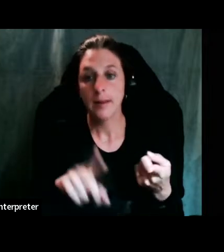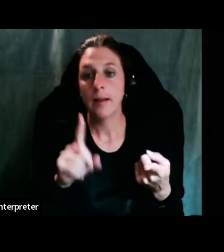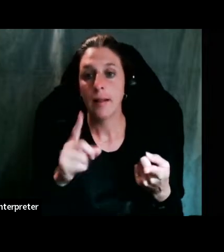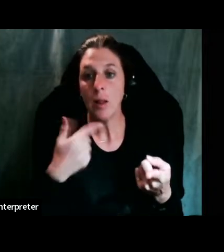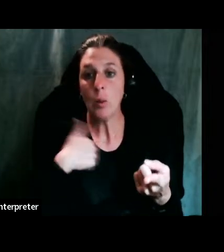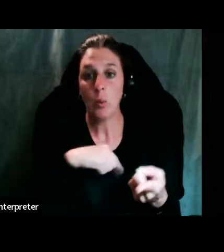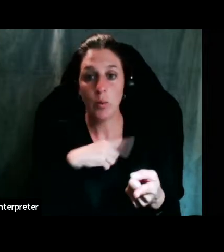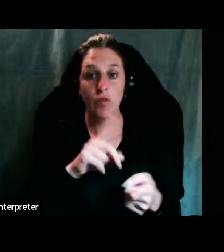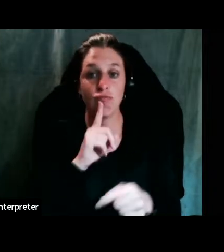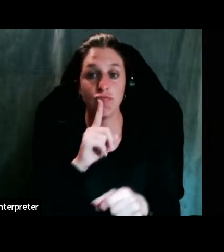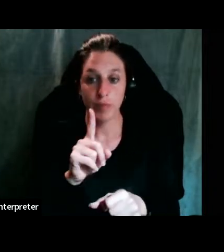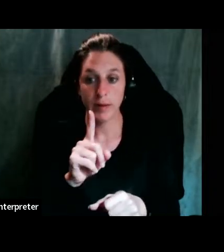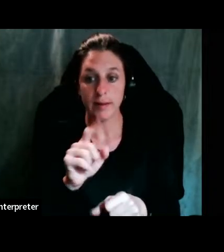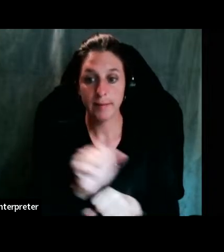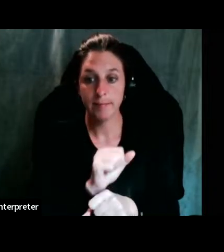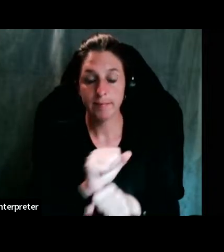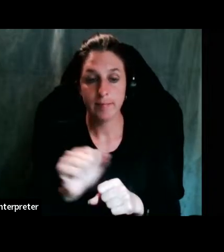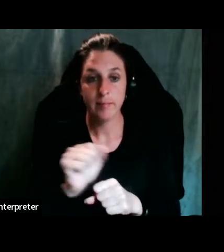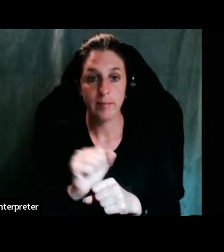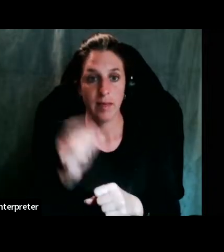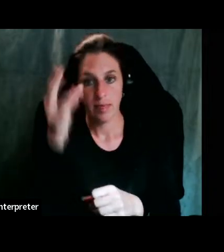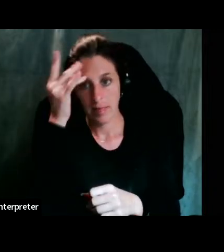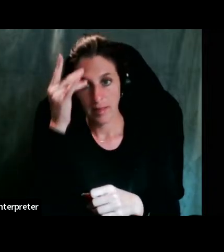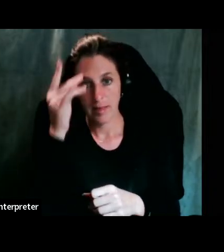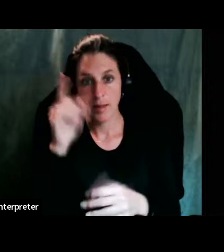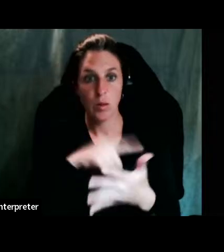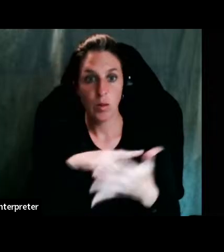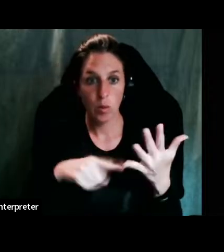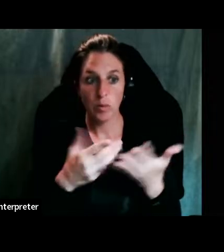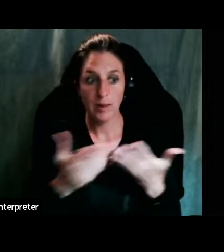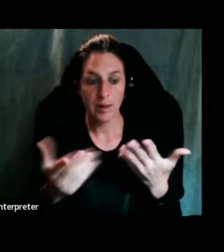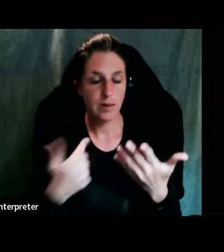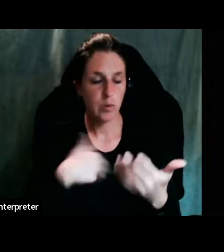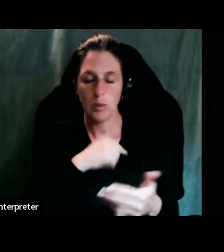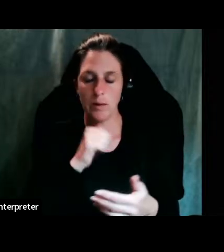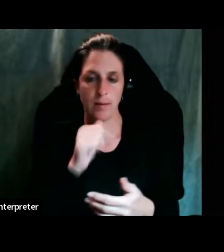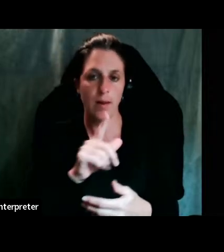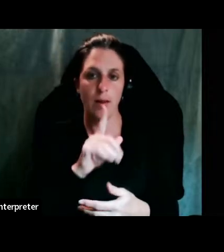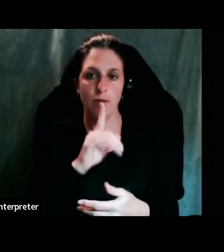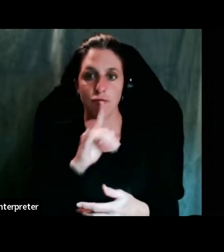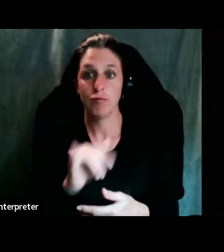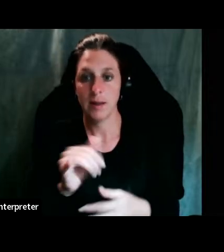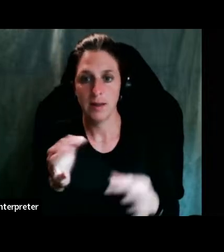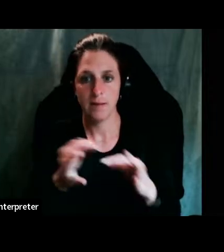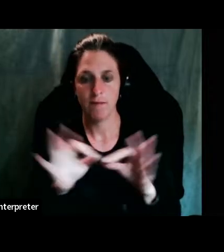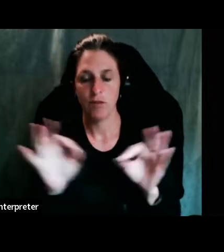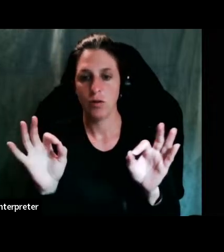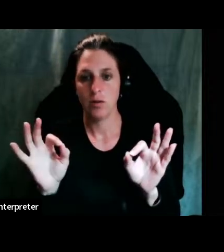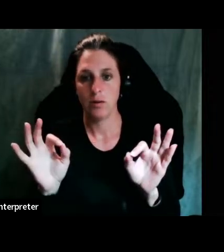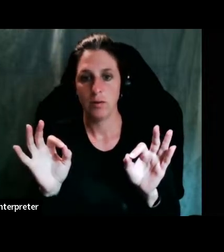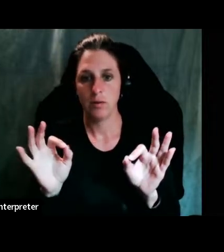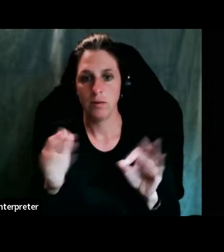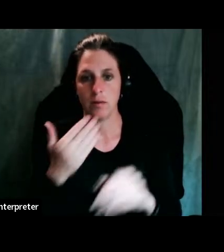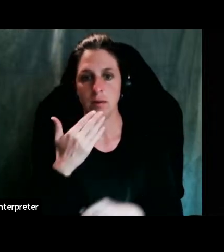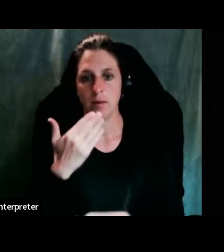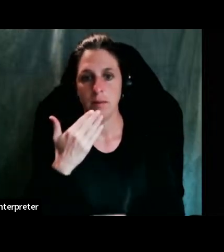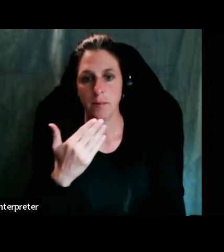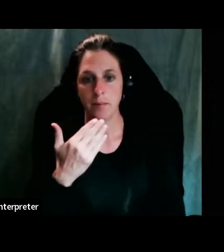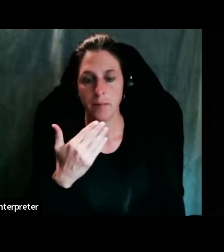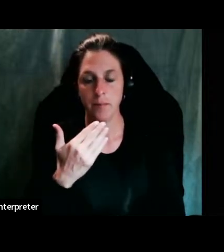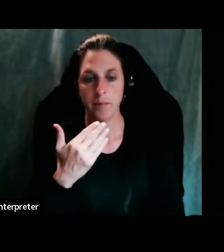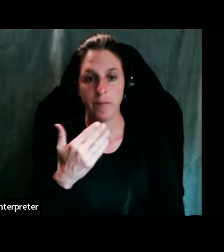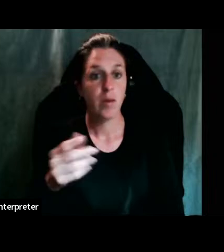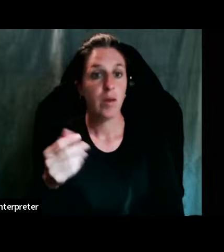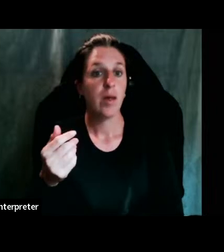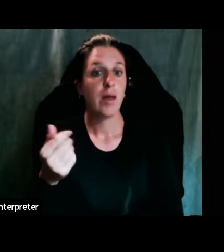we really think about those things, we aren't really free. So thank you. Are there